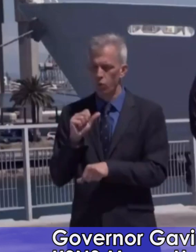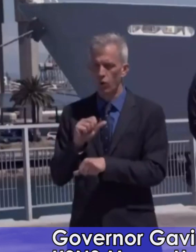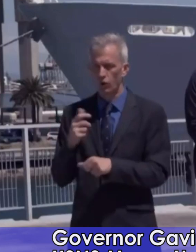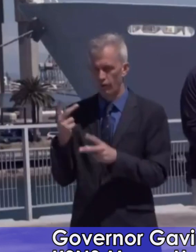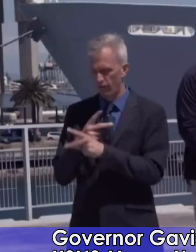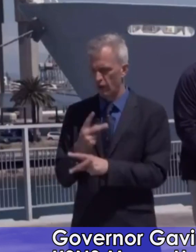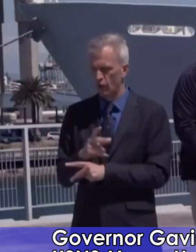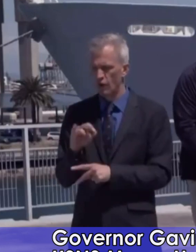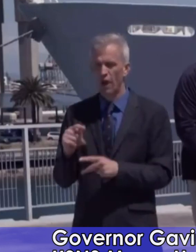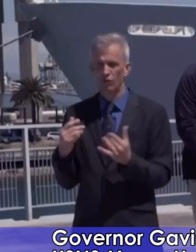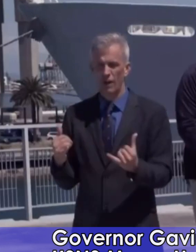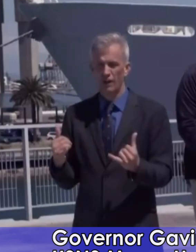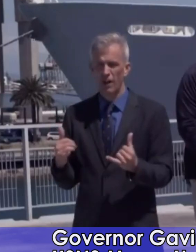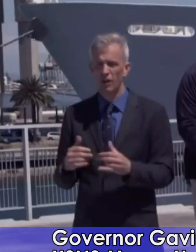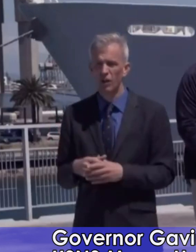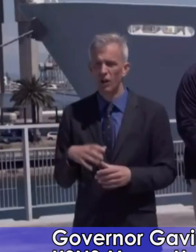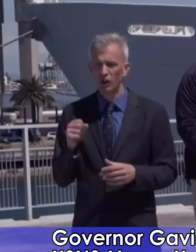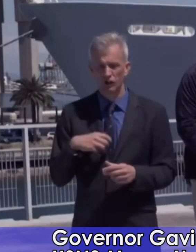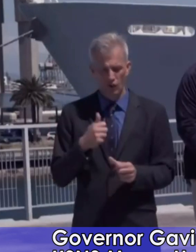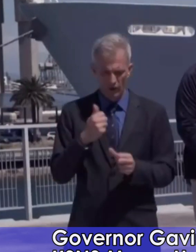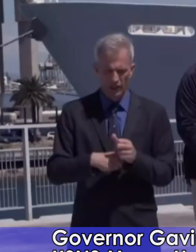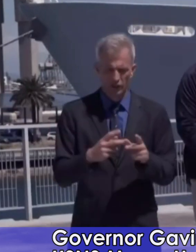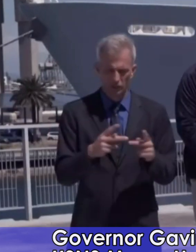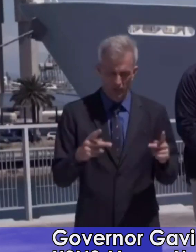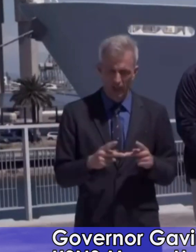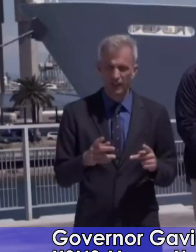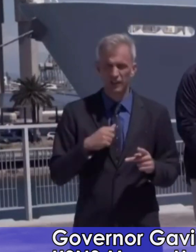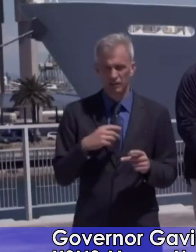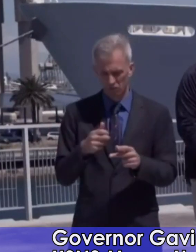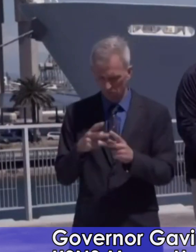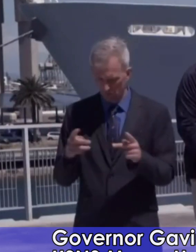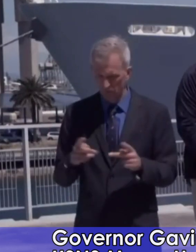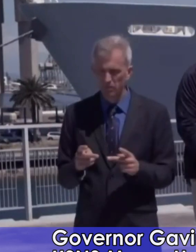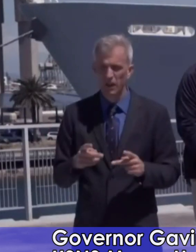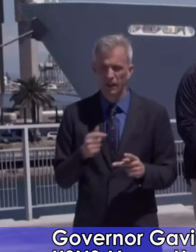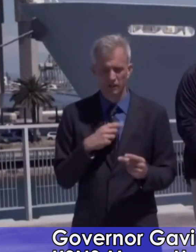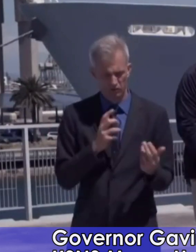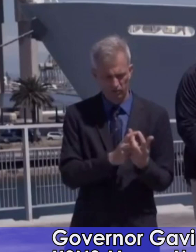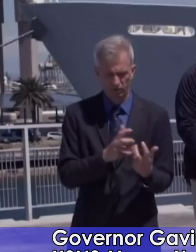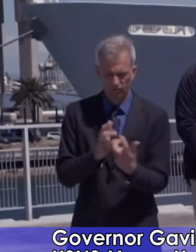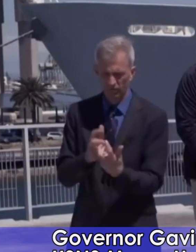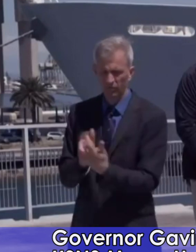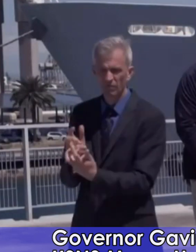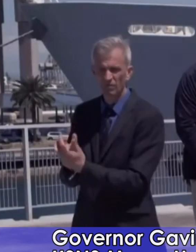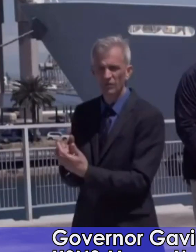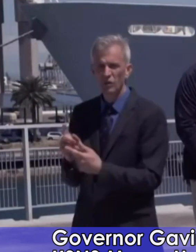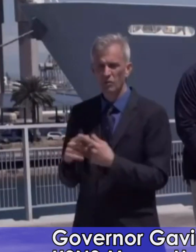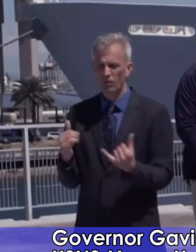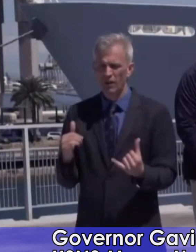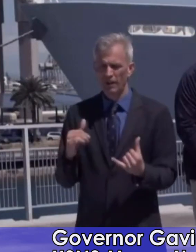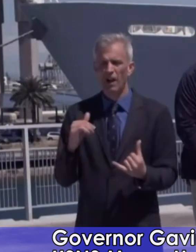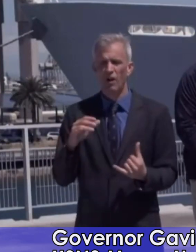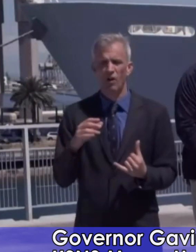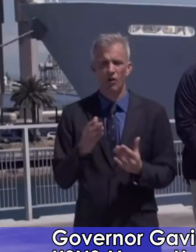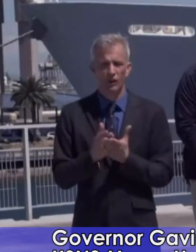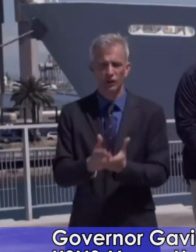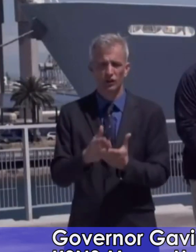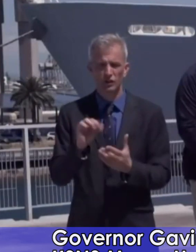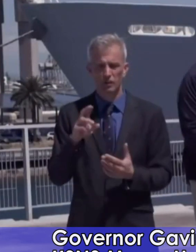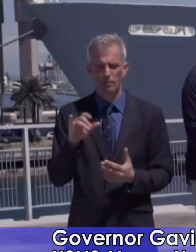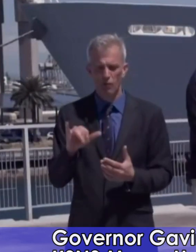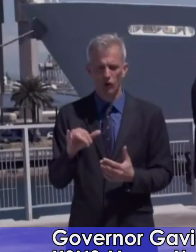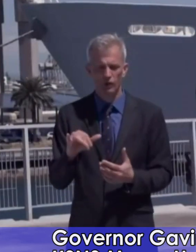it's a one-off, site-by-site determination, but the Mercy fully staffed, fully operational. When